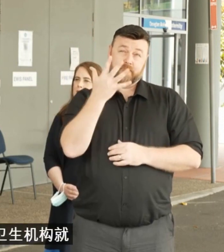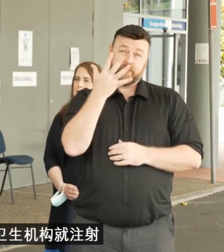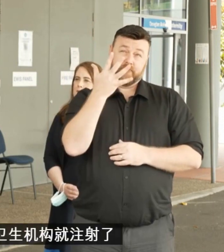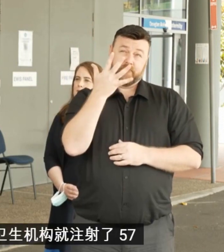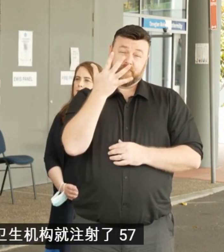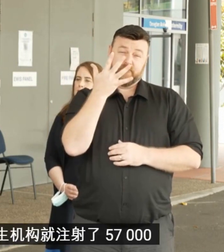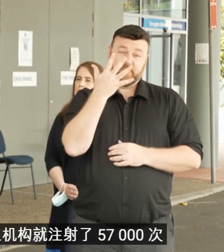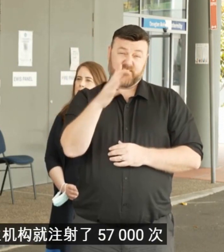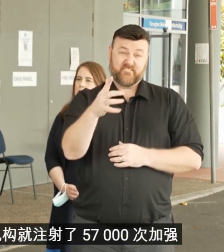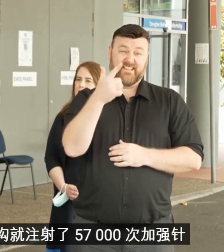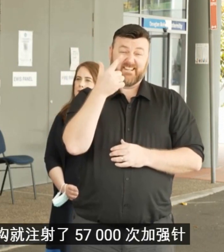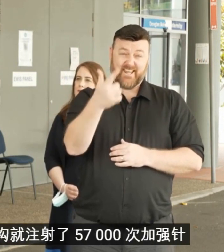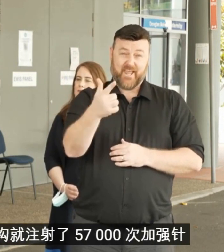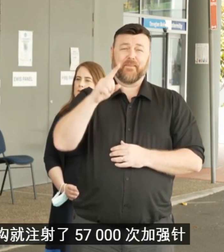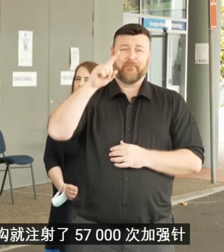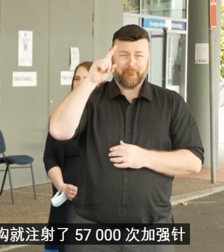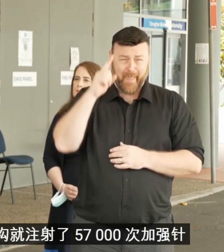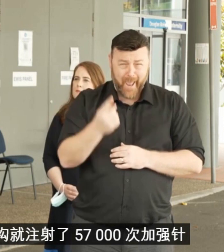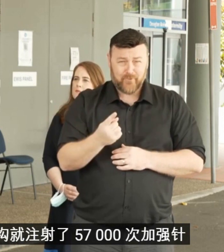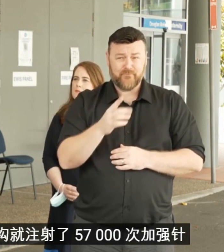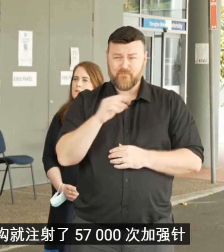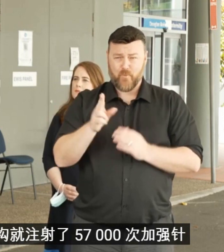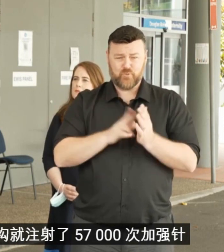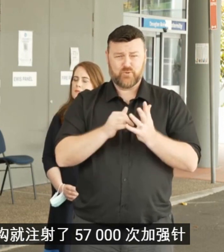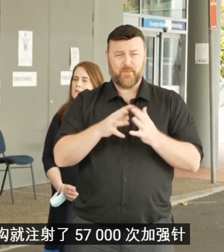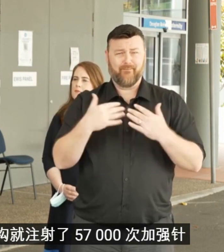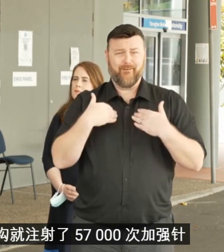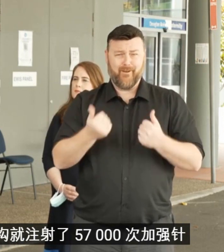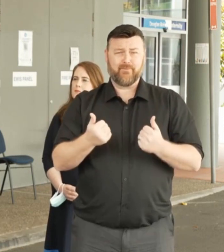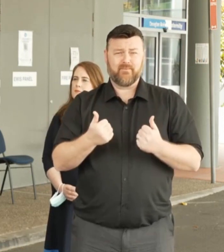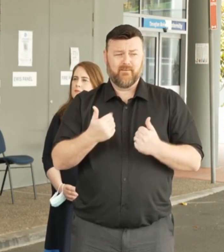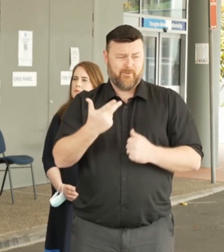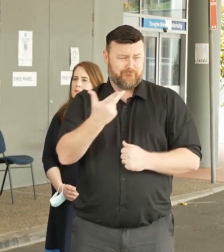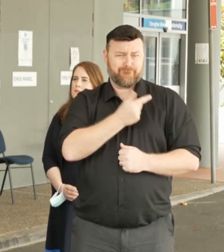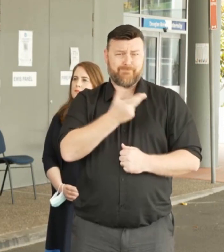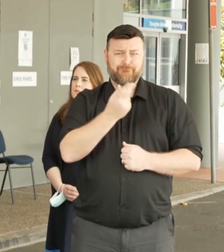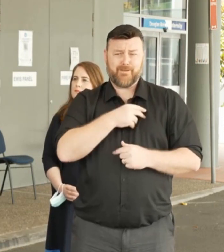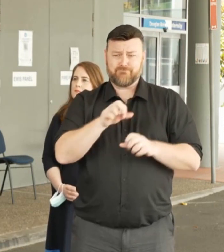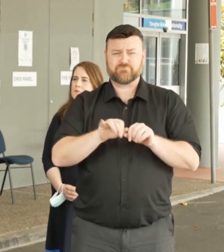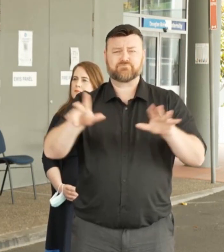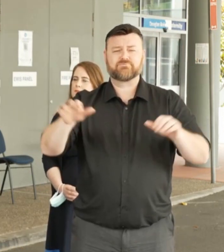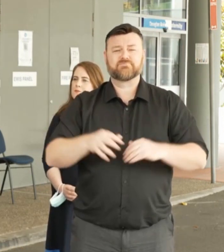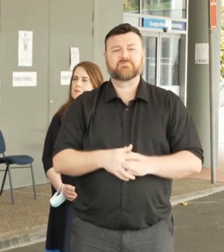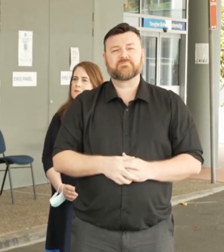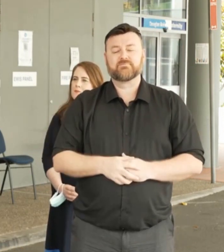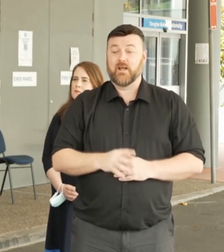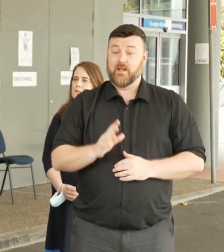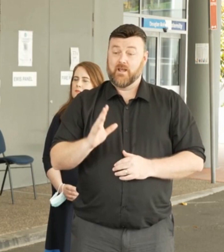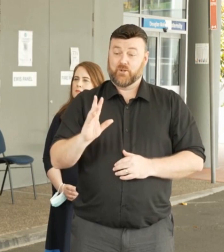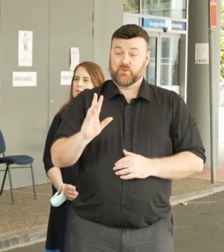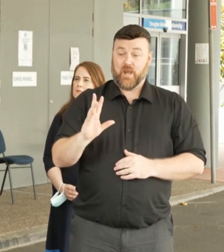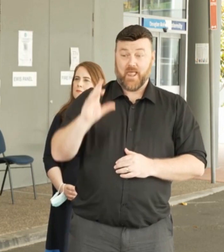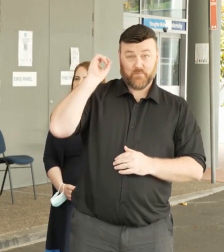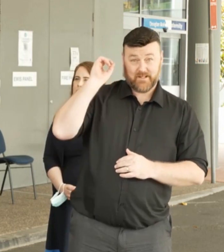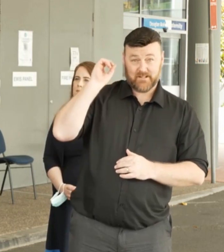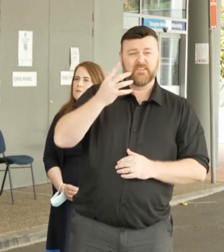57,000 booster shots given by New South Wales health facilities alone. And the previous week, we had